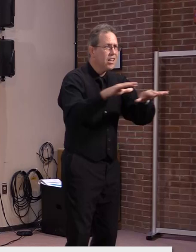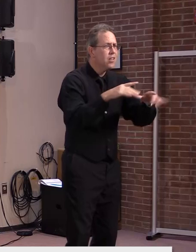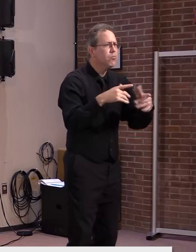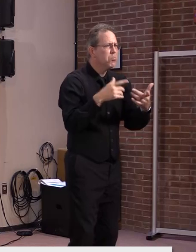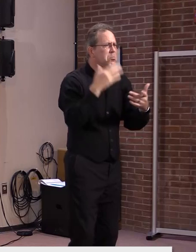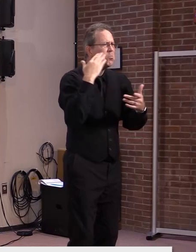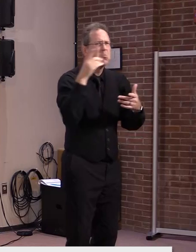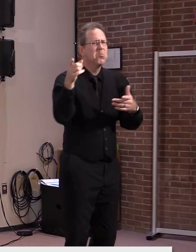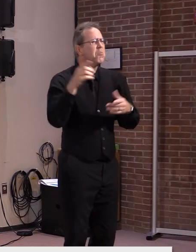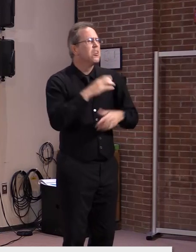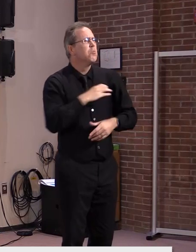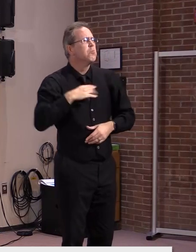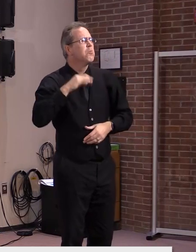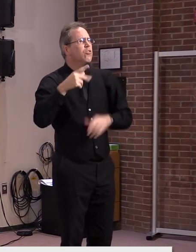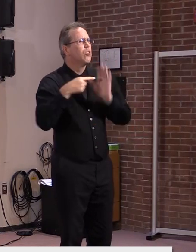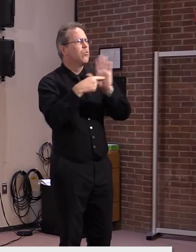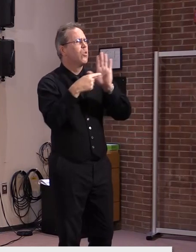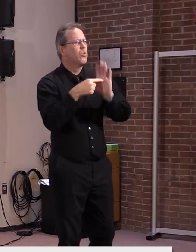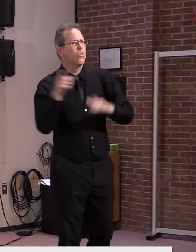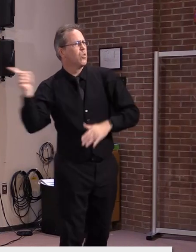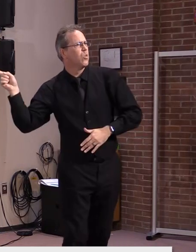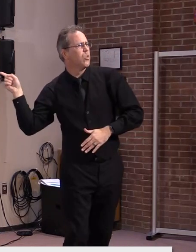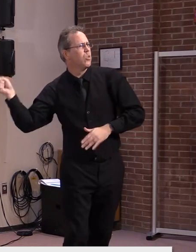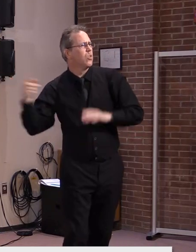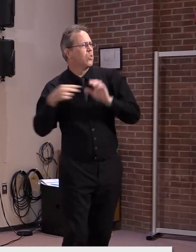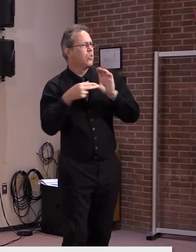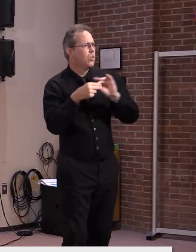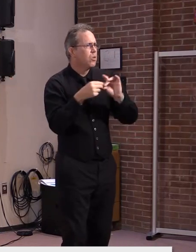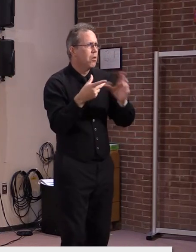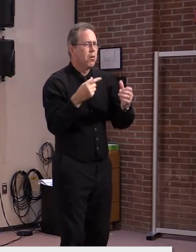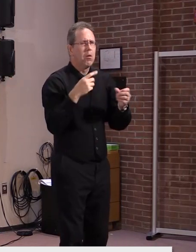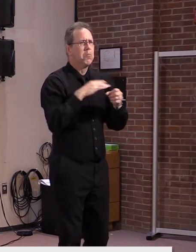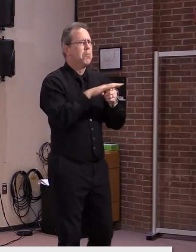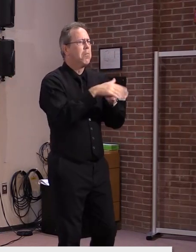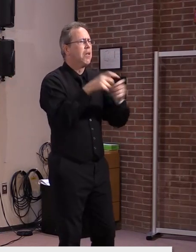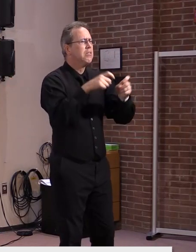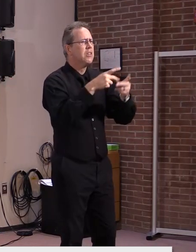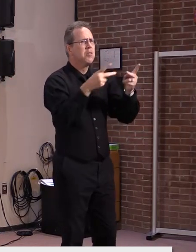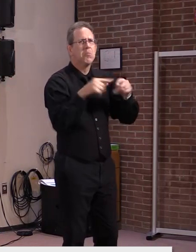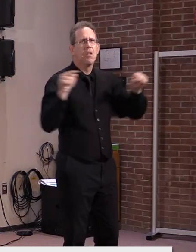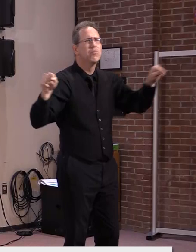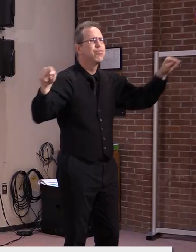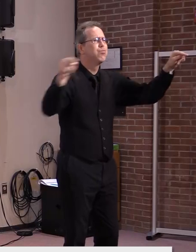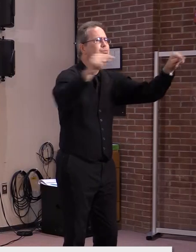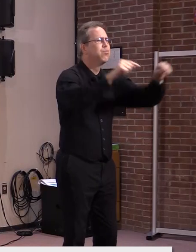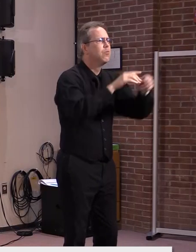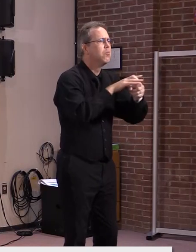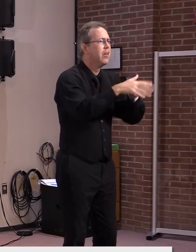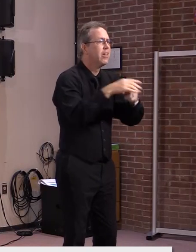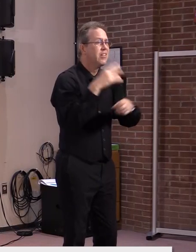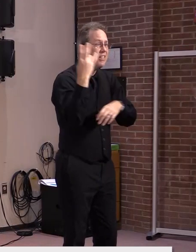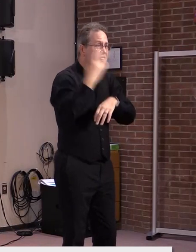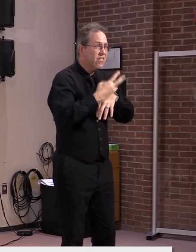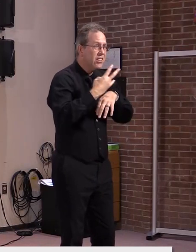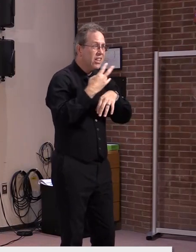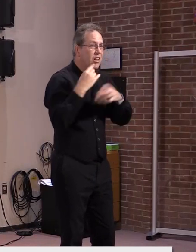very robust testing regimen in this state. Over the past 7 days, we've processed